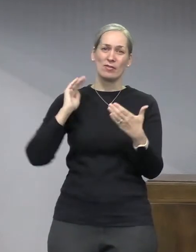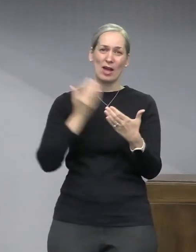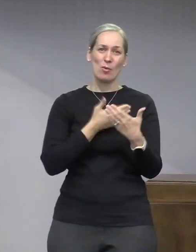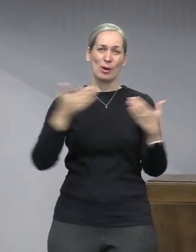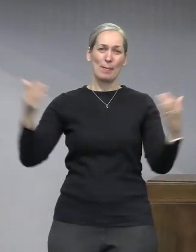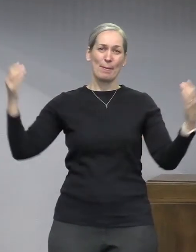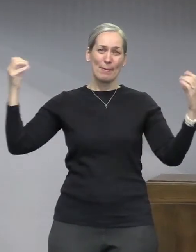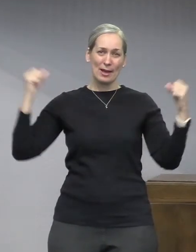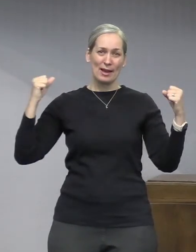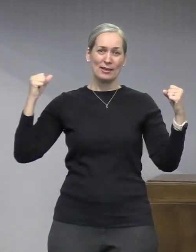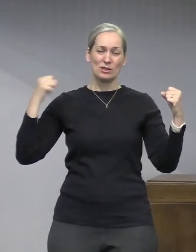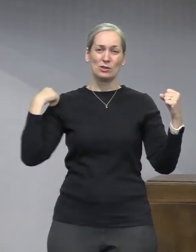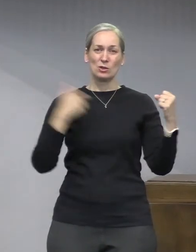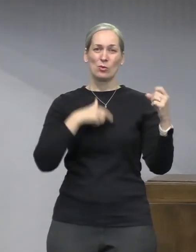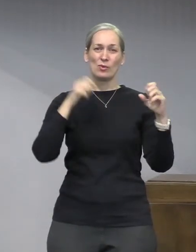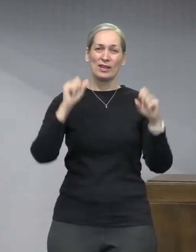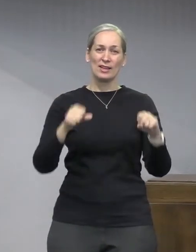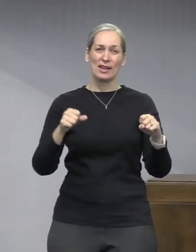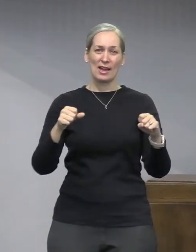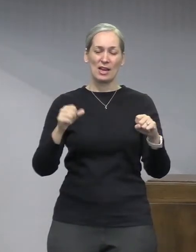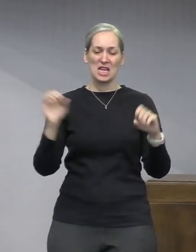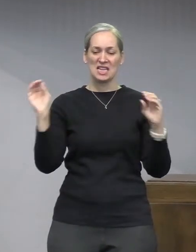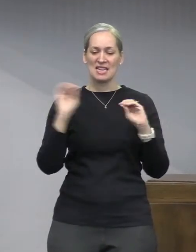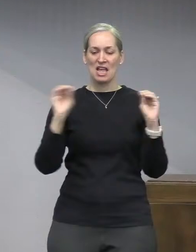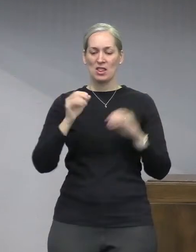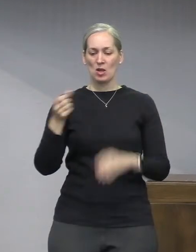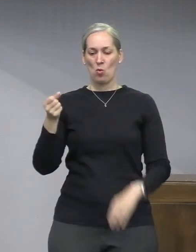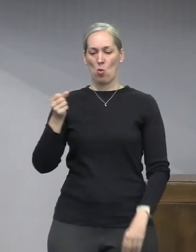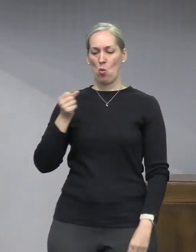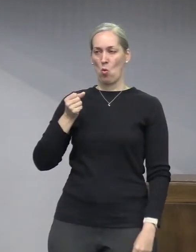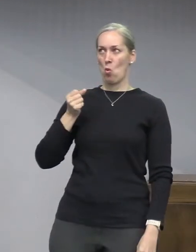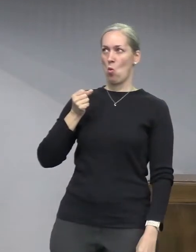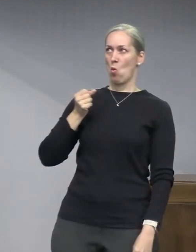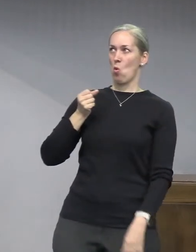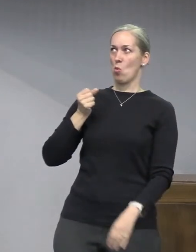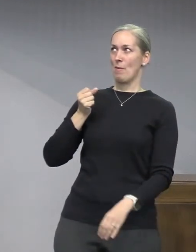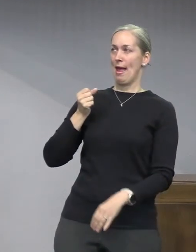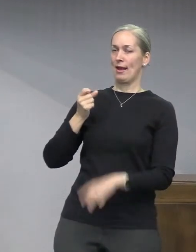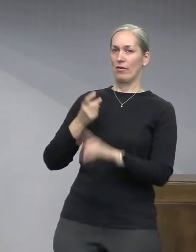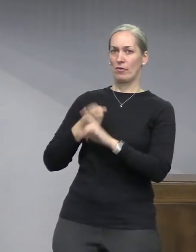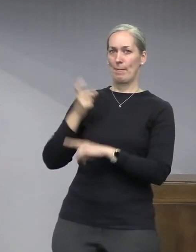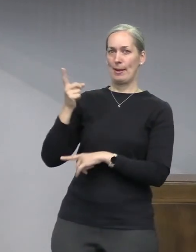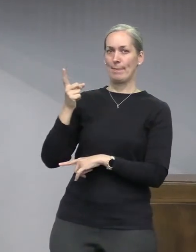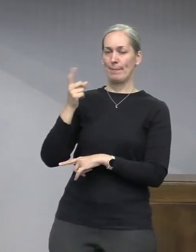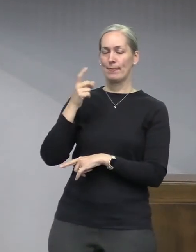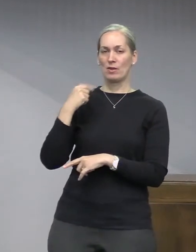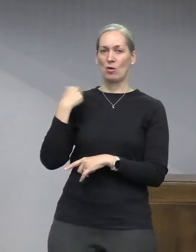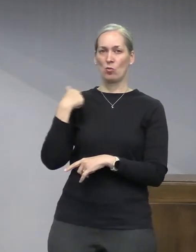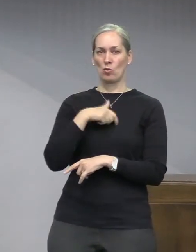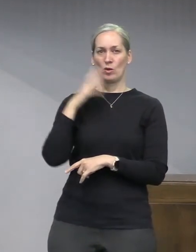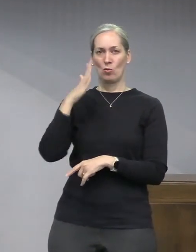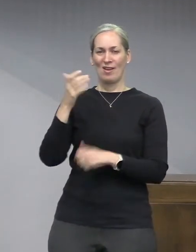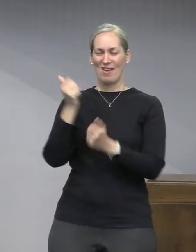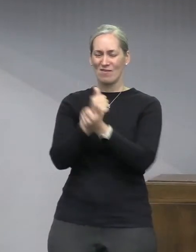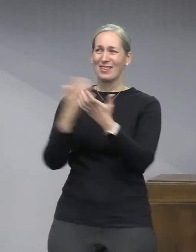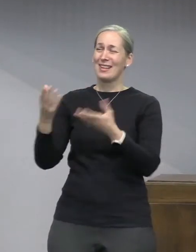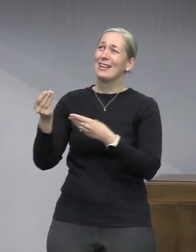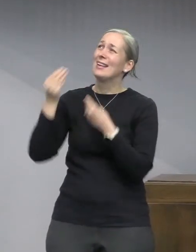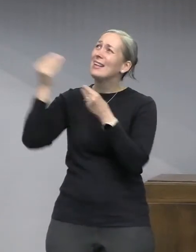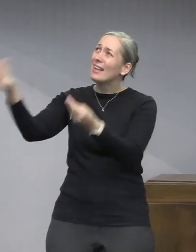might so that we will hold nothing back, nothing in our devotion to